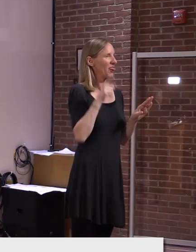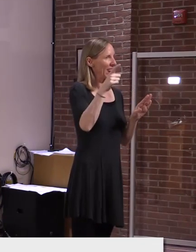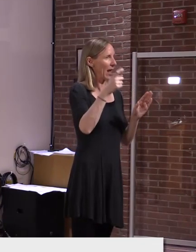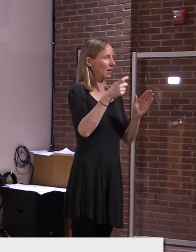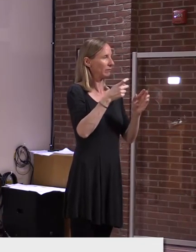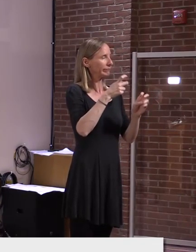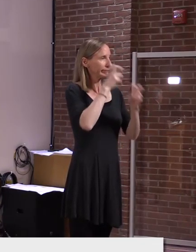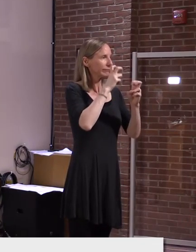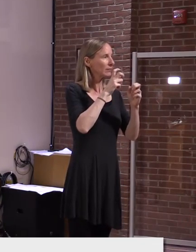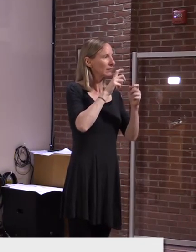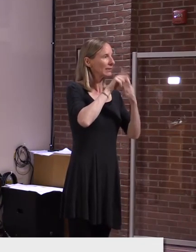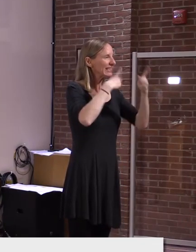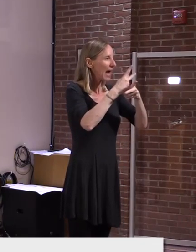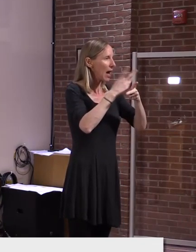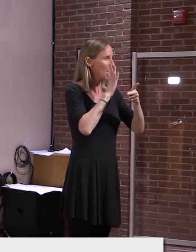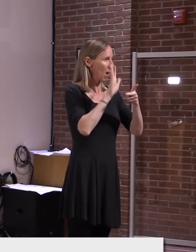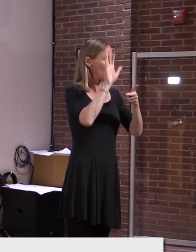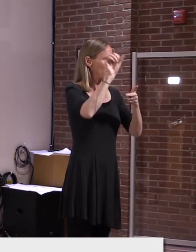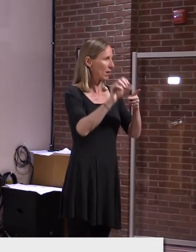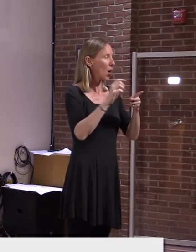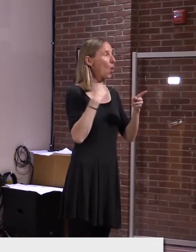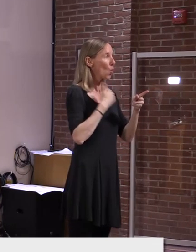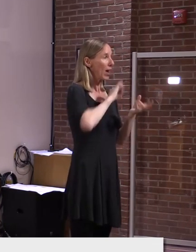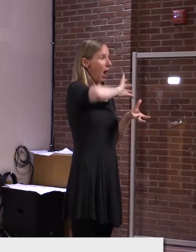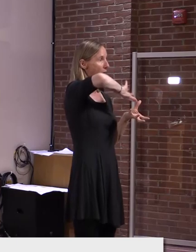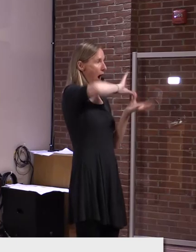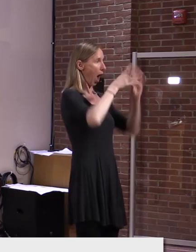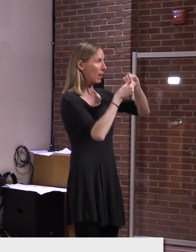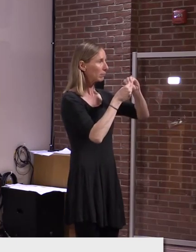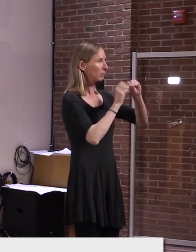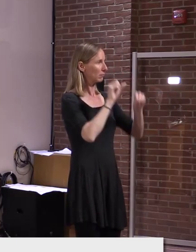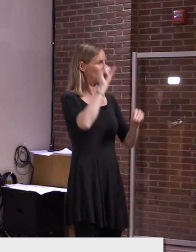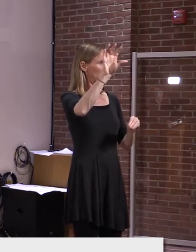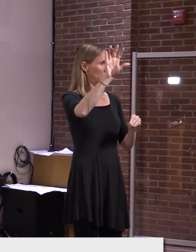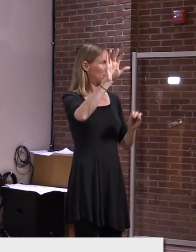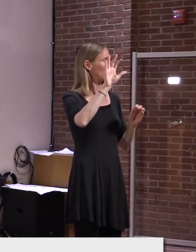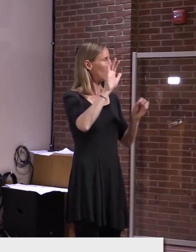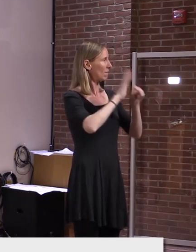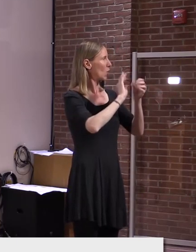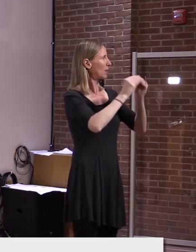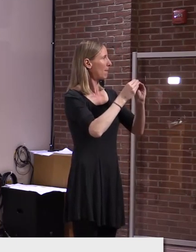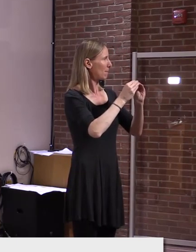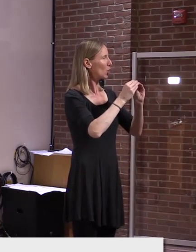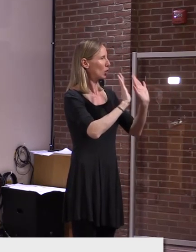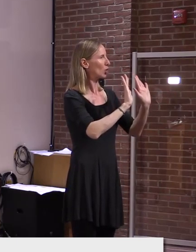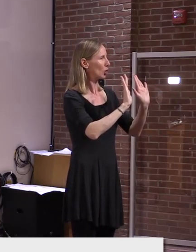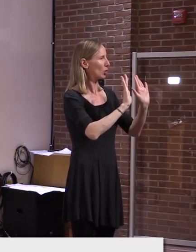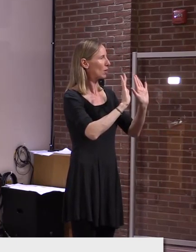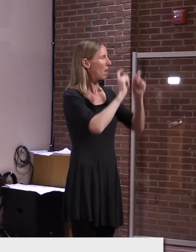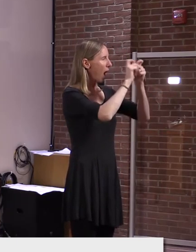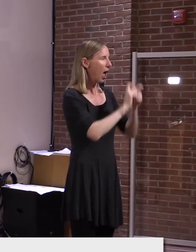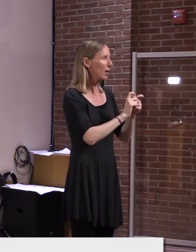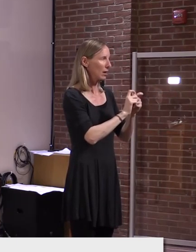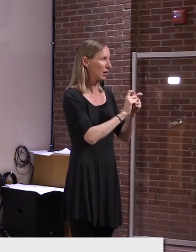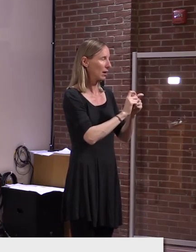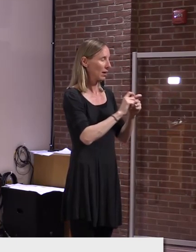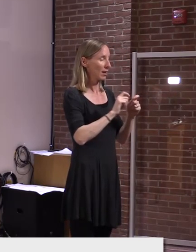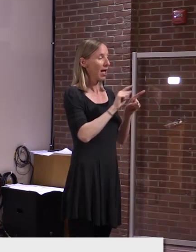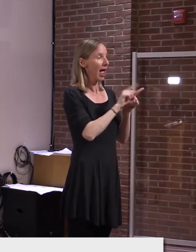they want. Now, we do it in the aggregate on our dashboard, and as the governor said, we're doing quite